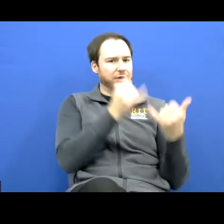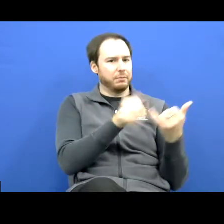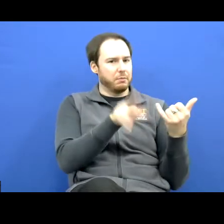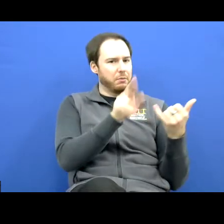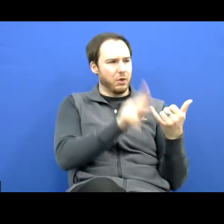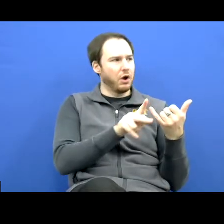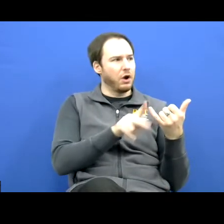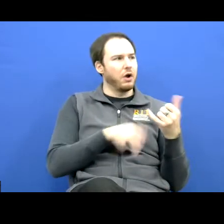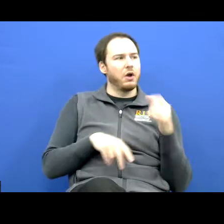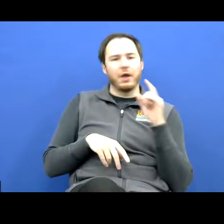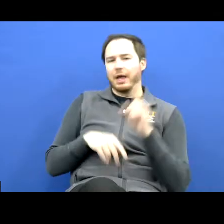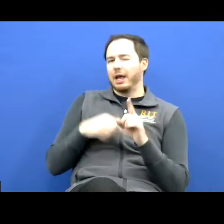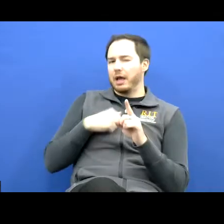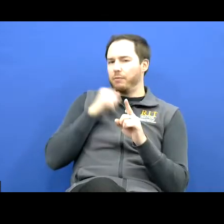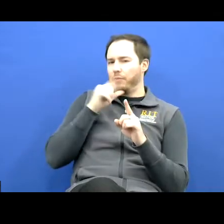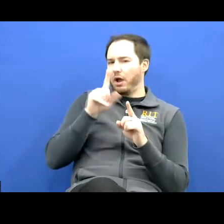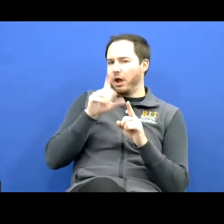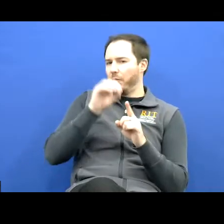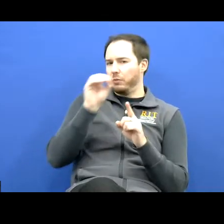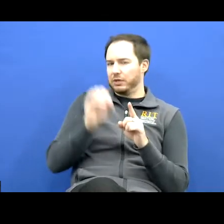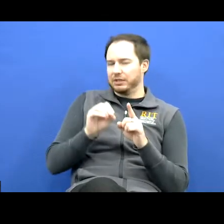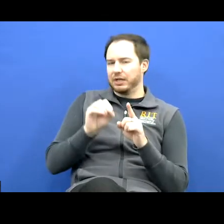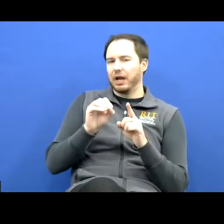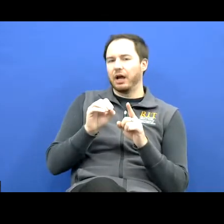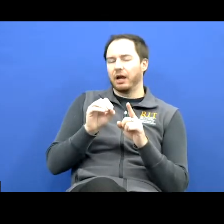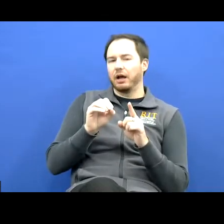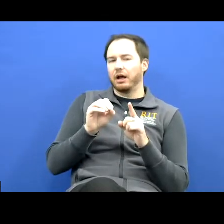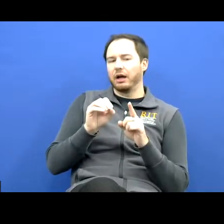not positive about the